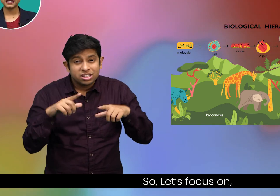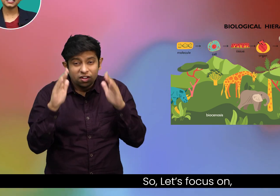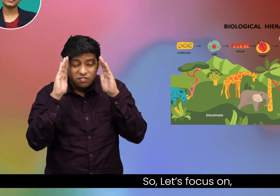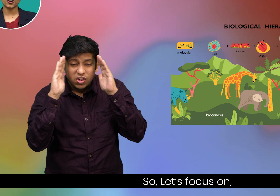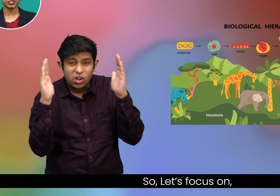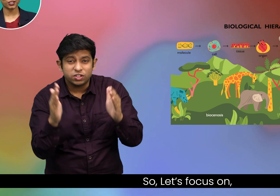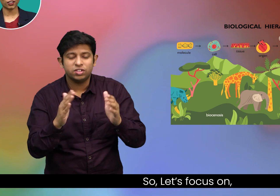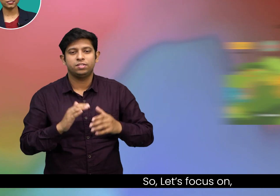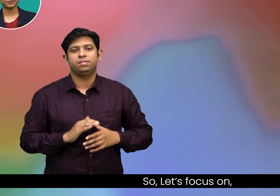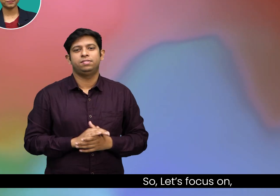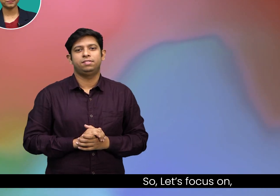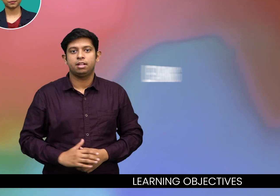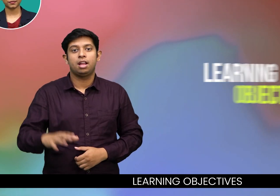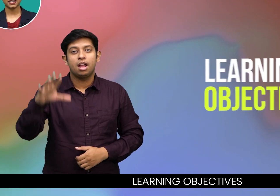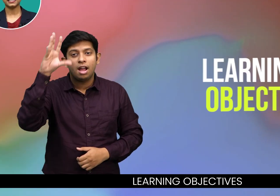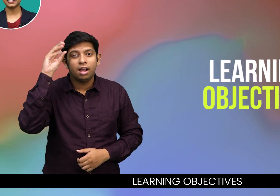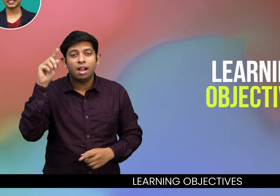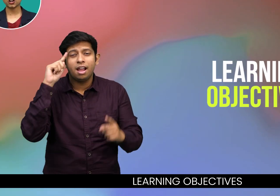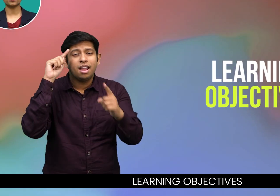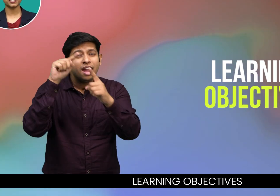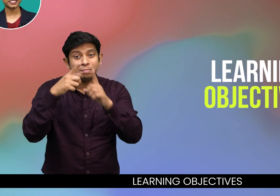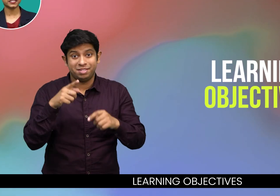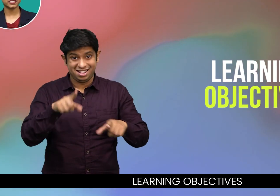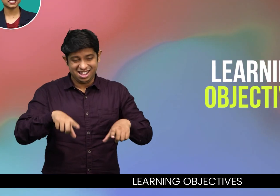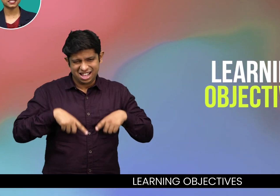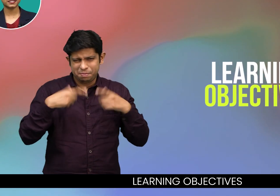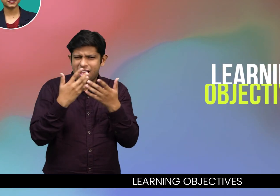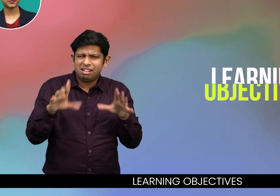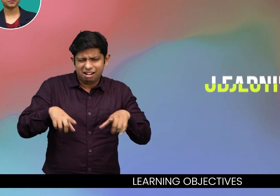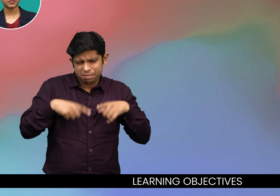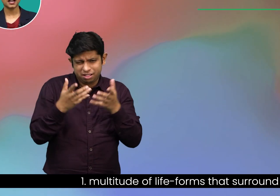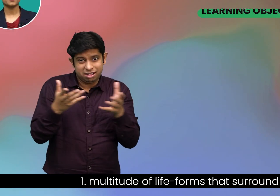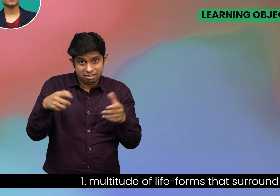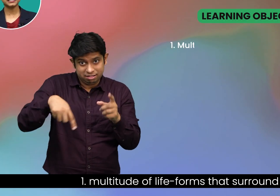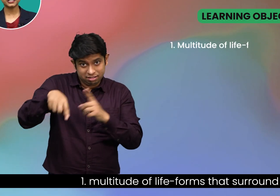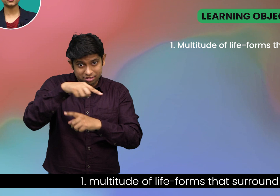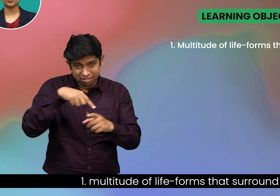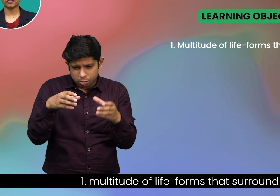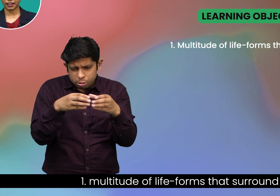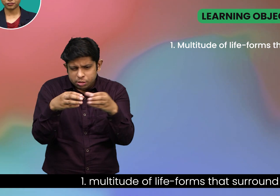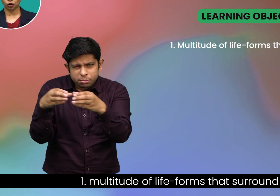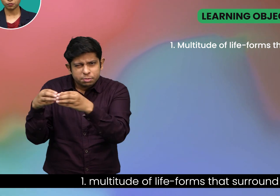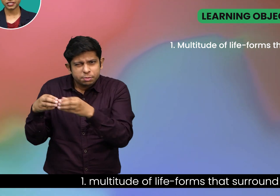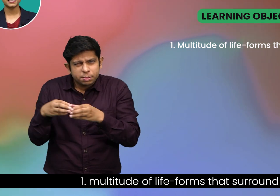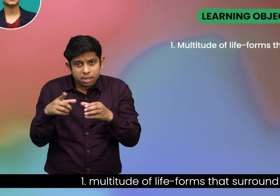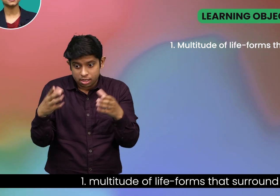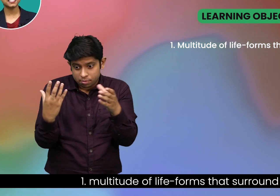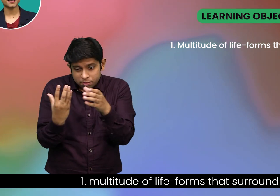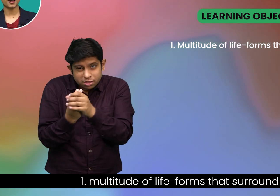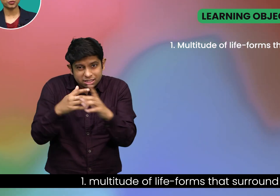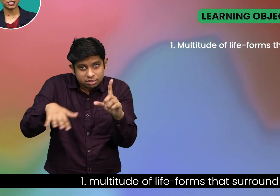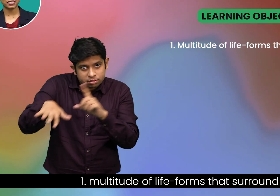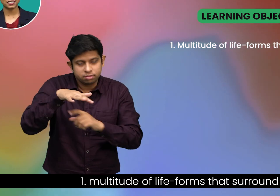So, let's focus on learning objectives. Multitude of life forms